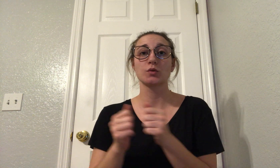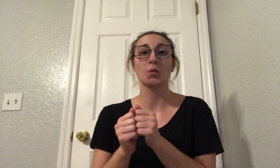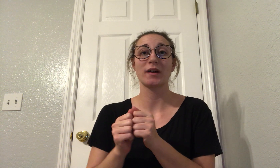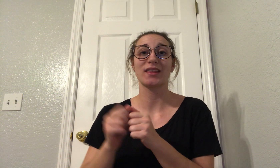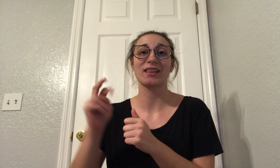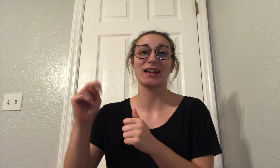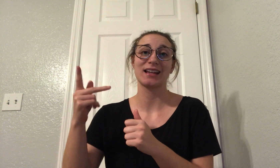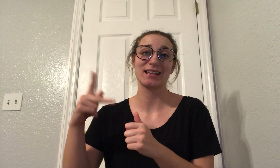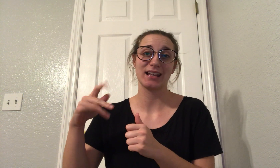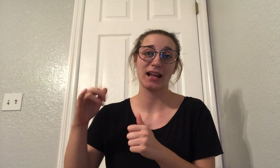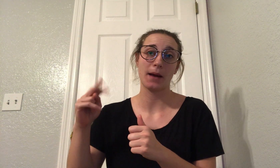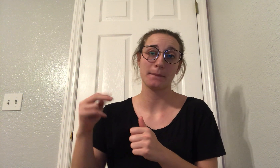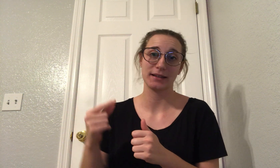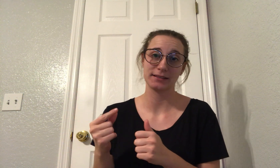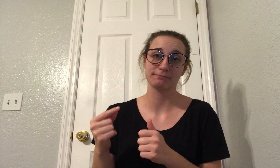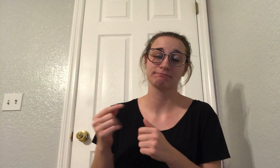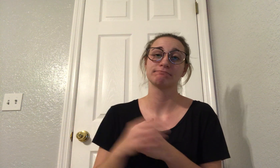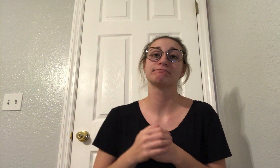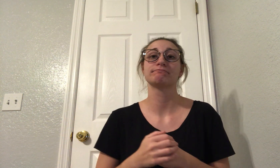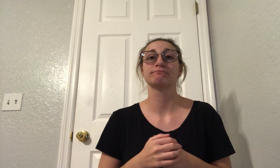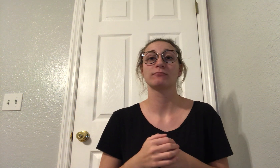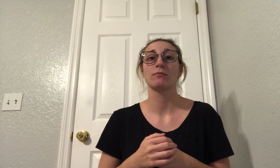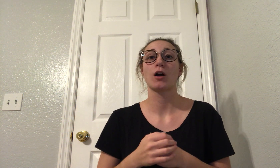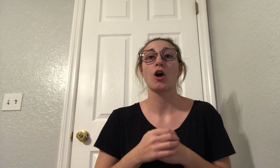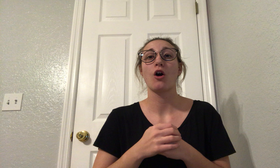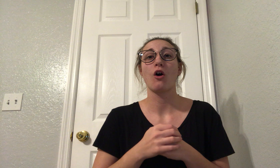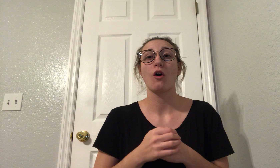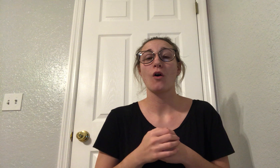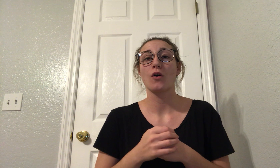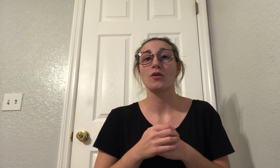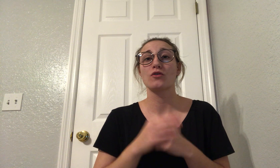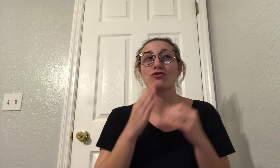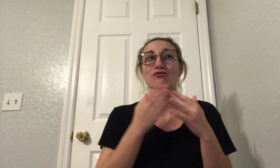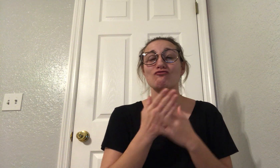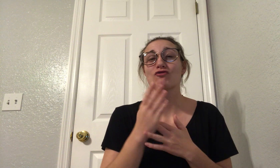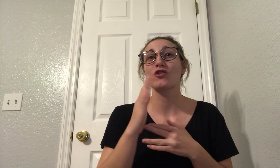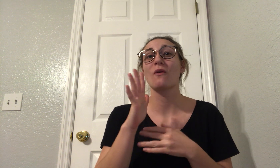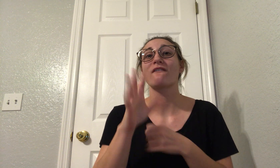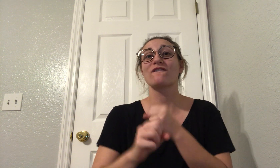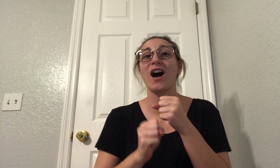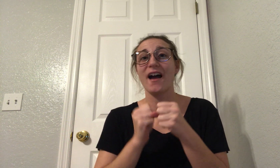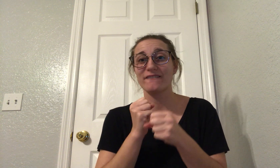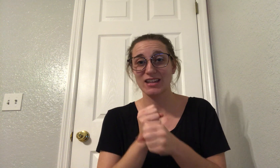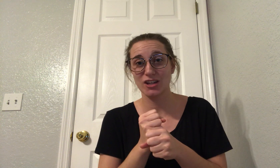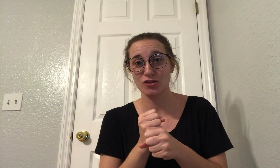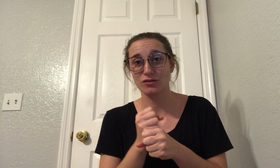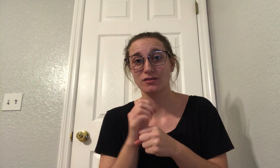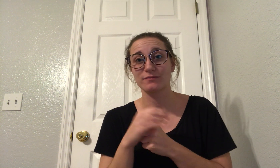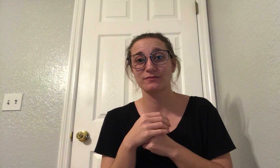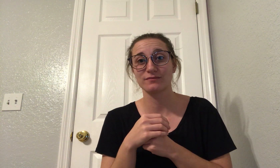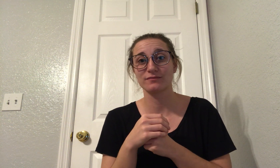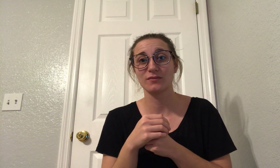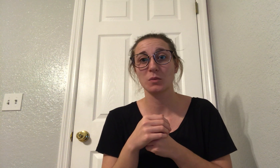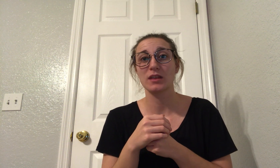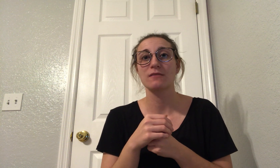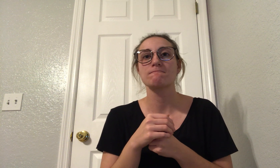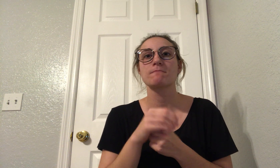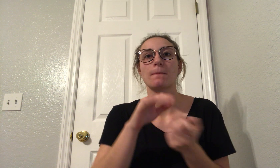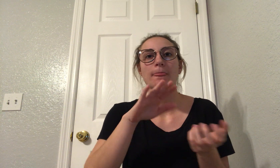little over 5 years. And what did they find? 155 fatal and non-fatal events. And the takeaway was